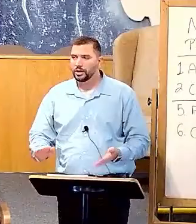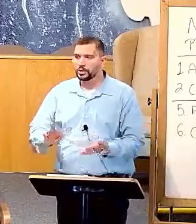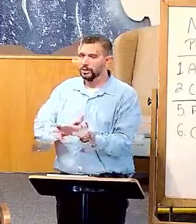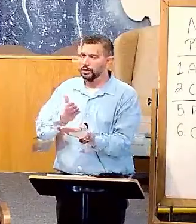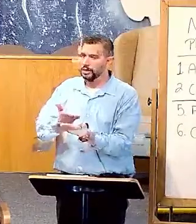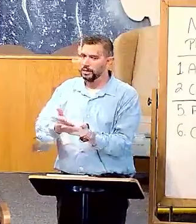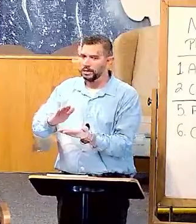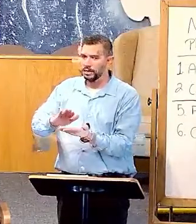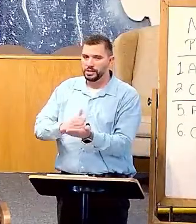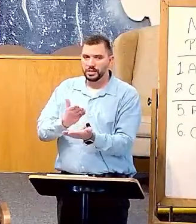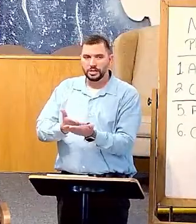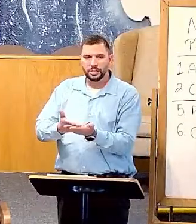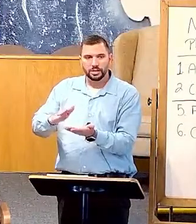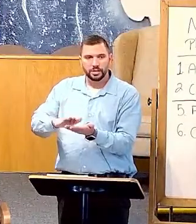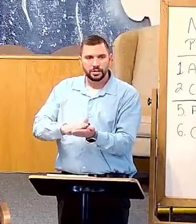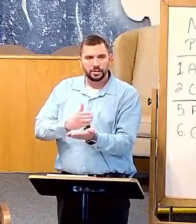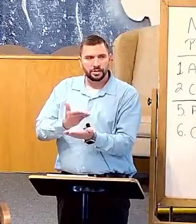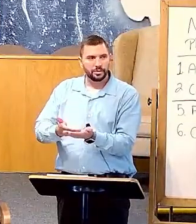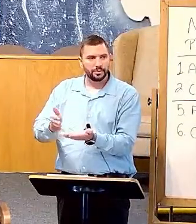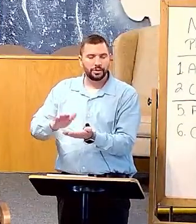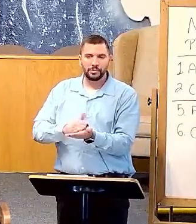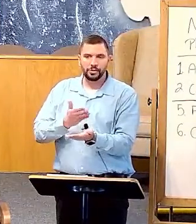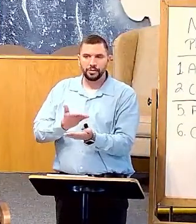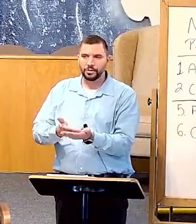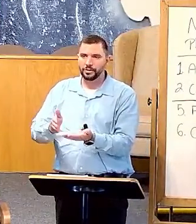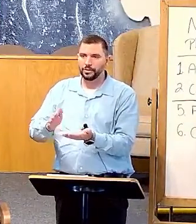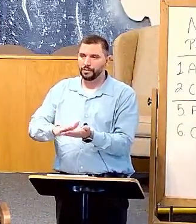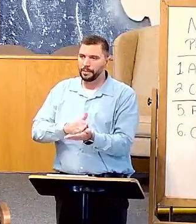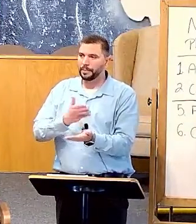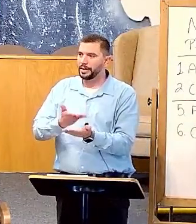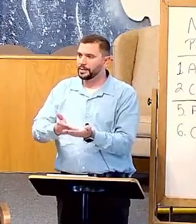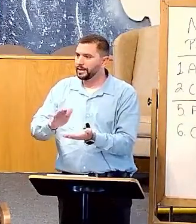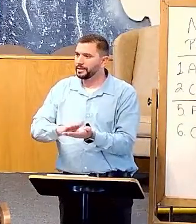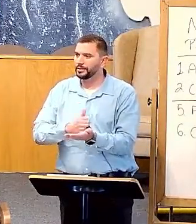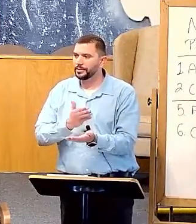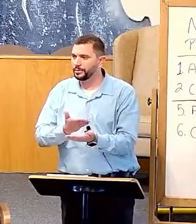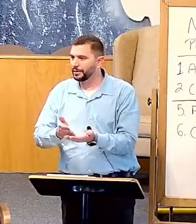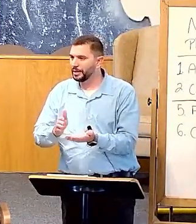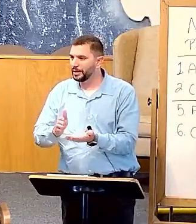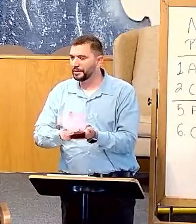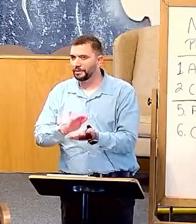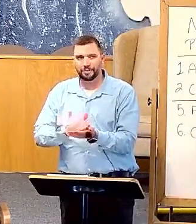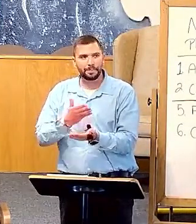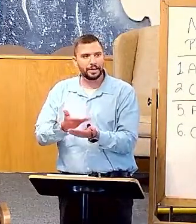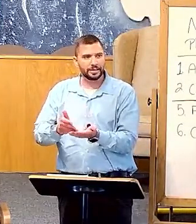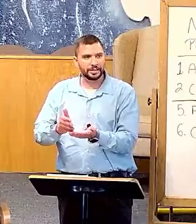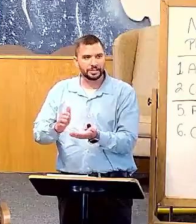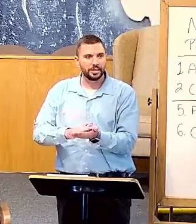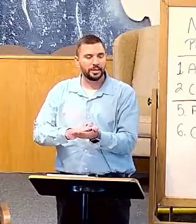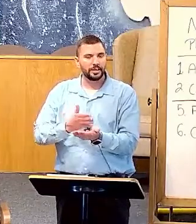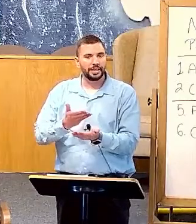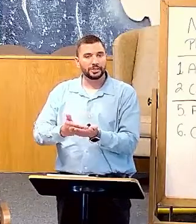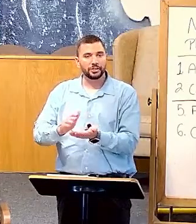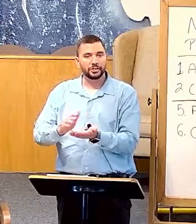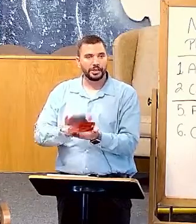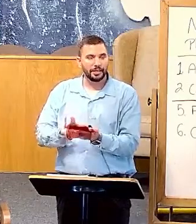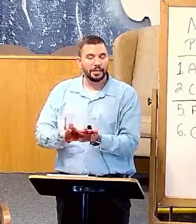cook, what do you do when you flip a pancake, whatever, flip eggs? That's cooking.